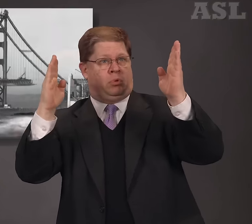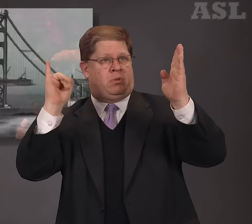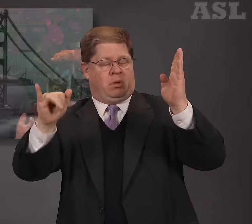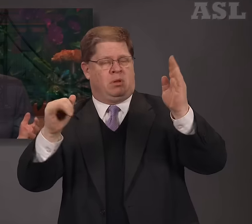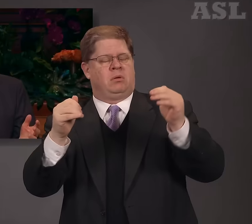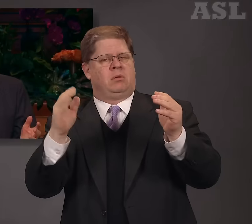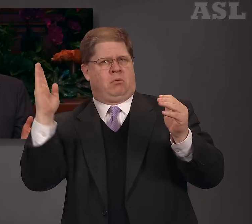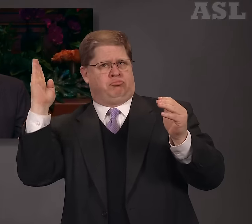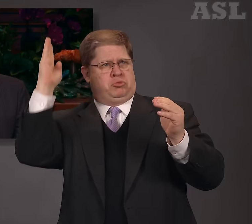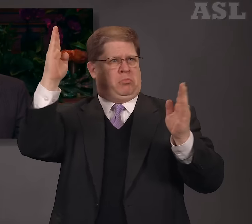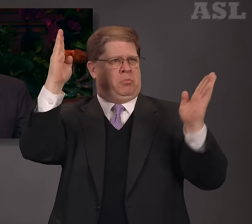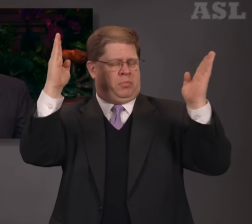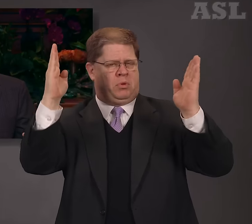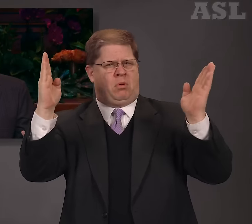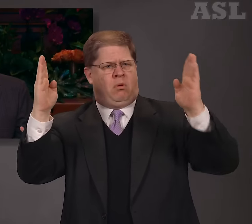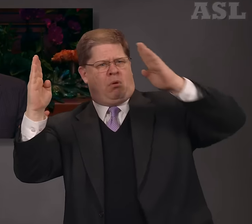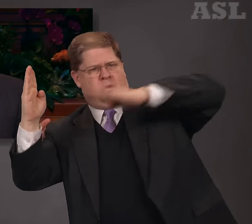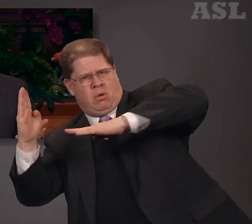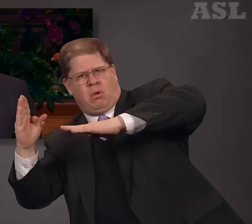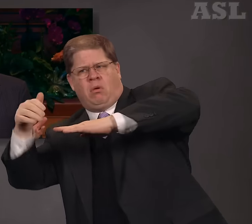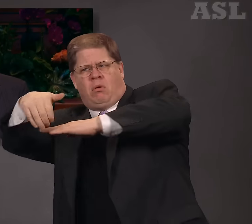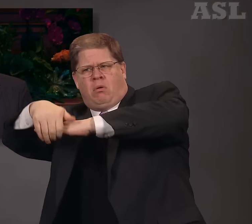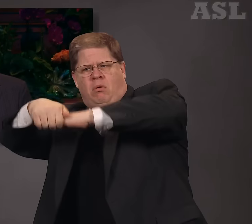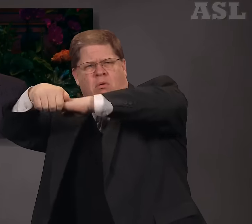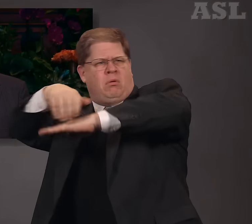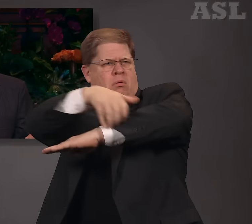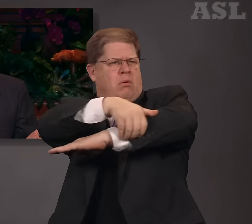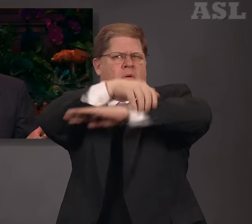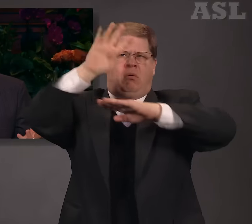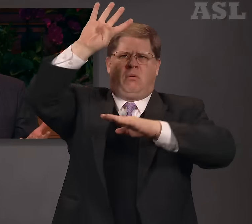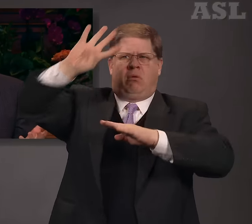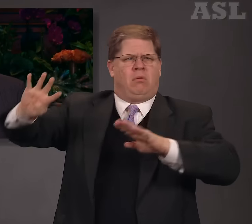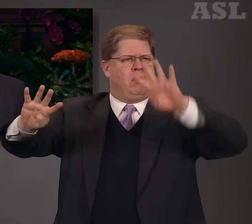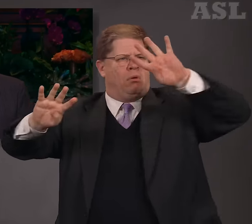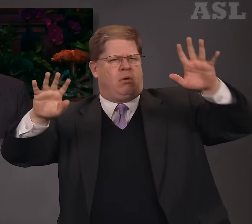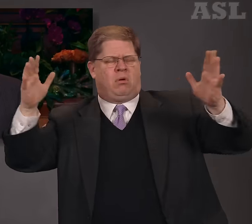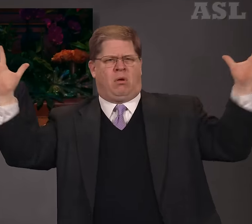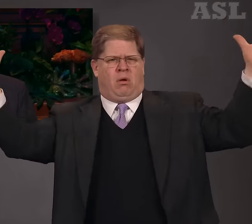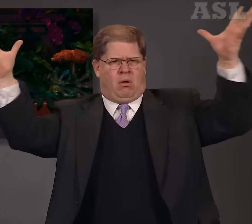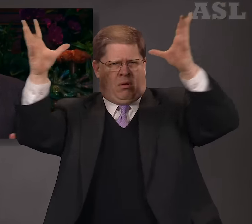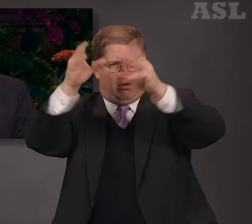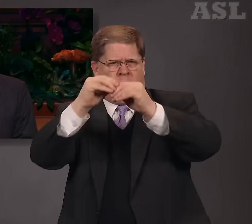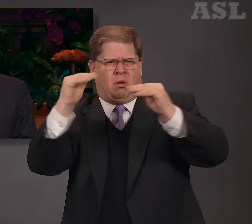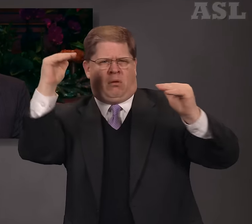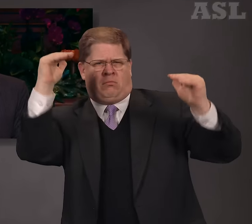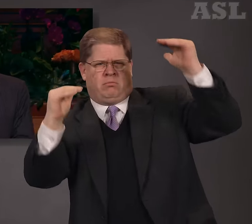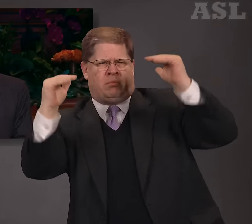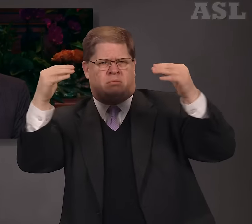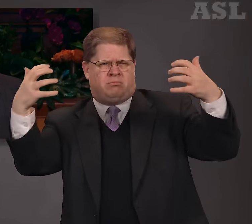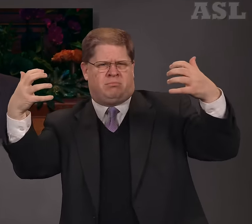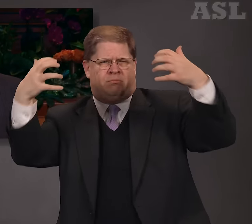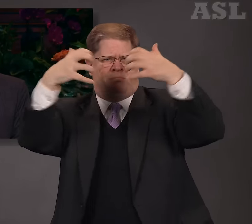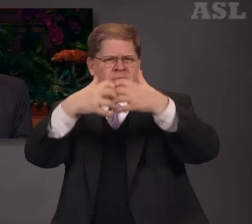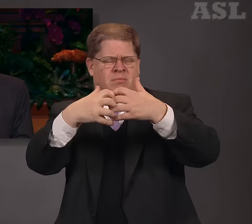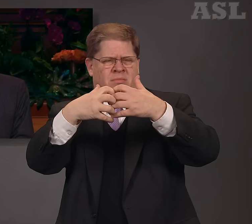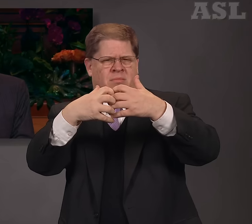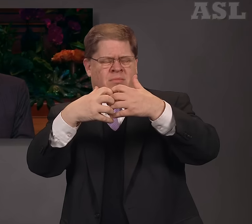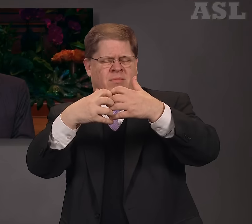Each bridge element finds weight-bearing support from the symmetrical towers, both